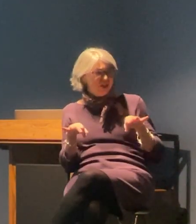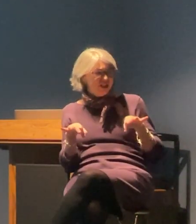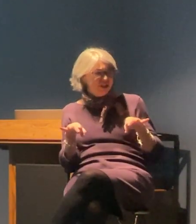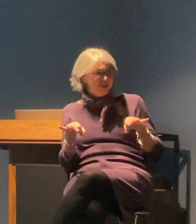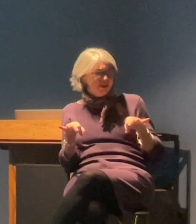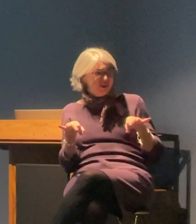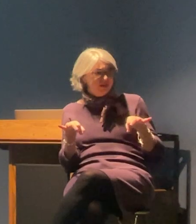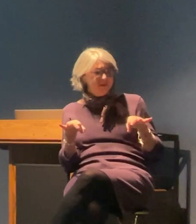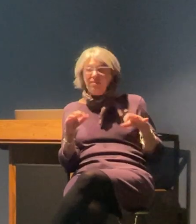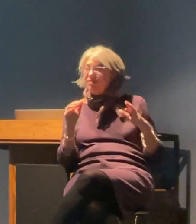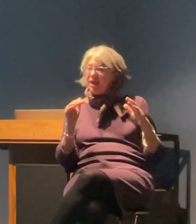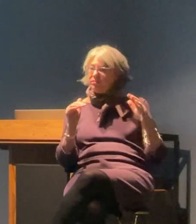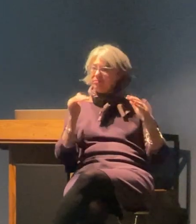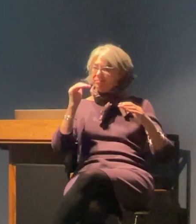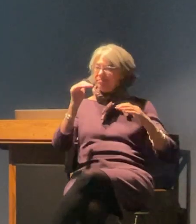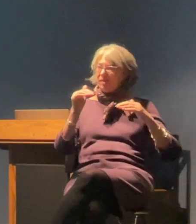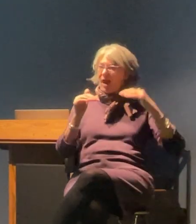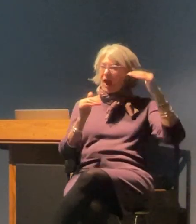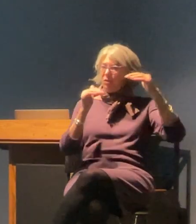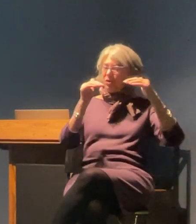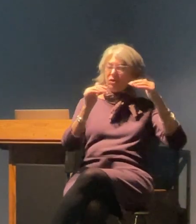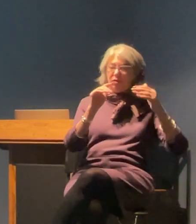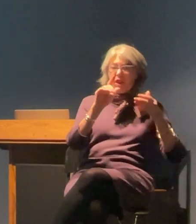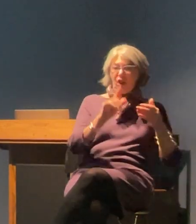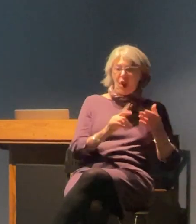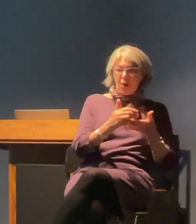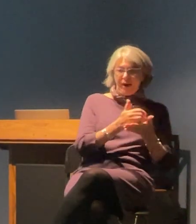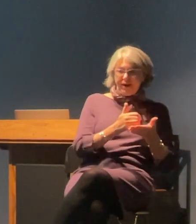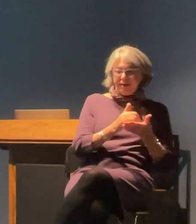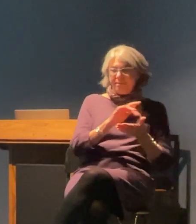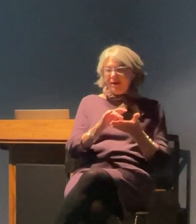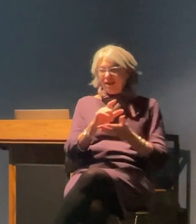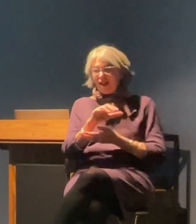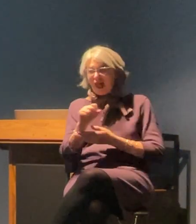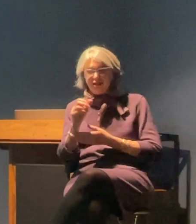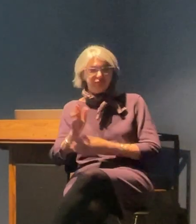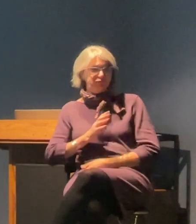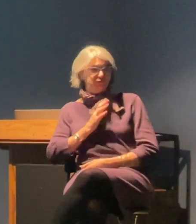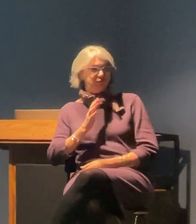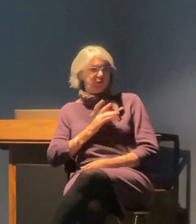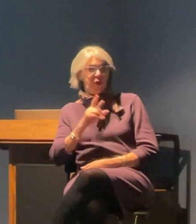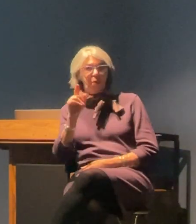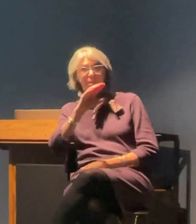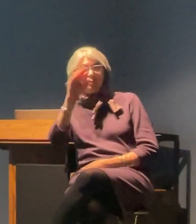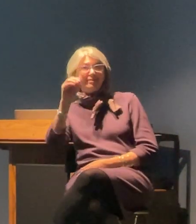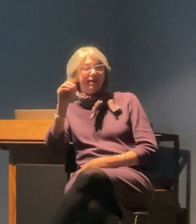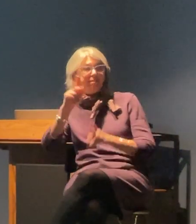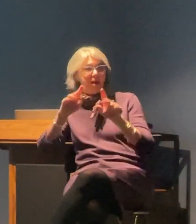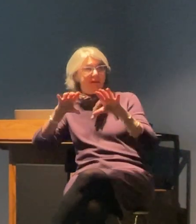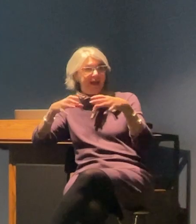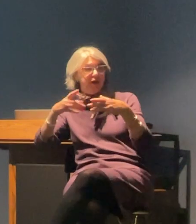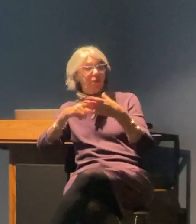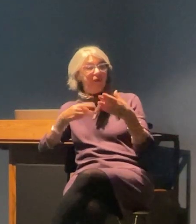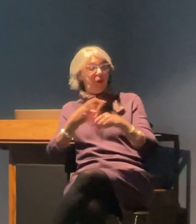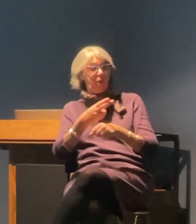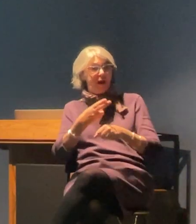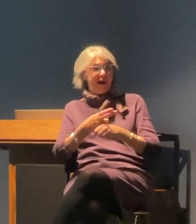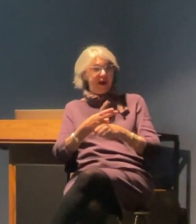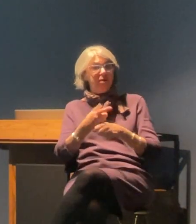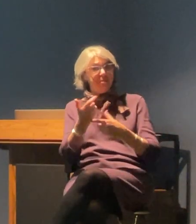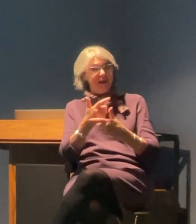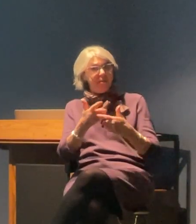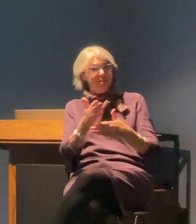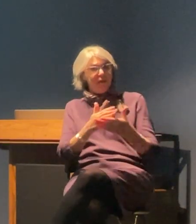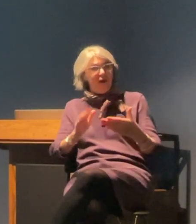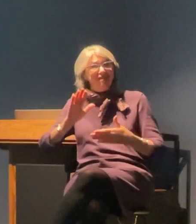there's hierarchies, right? Low income, middle class, high end, 1%ers. And what they wear is a big part